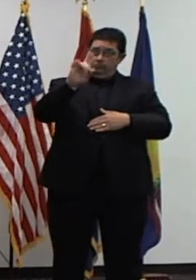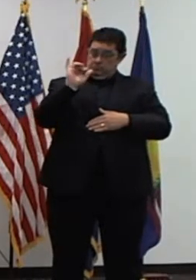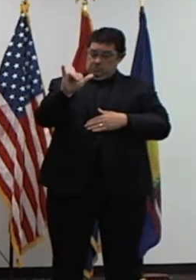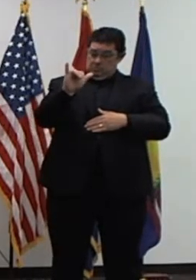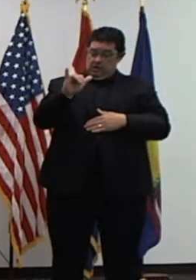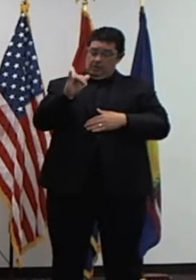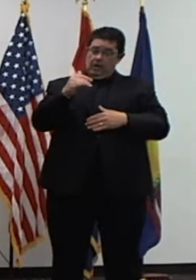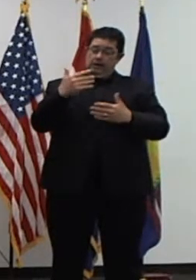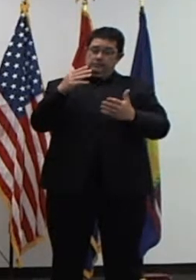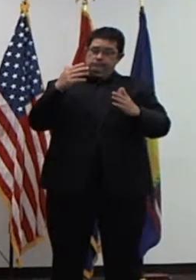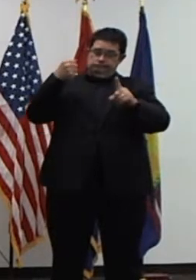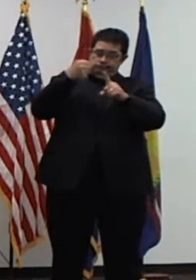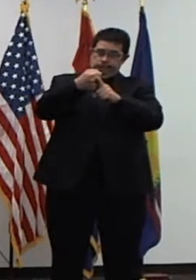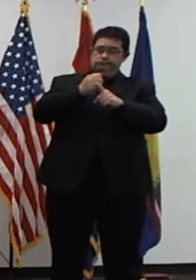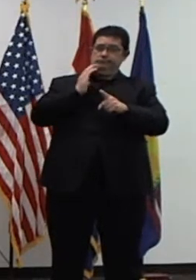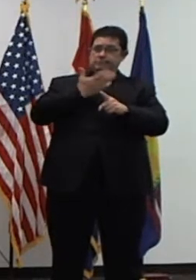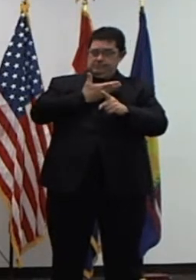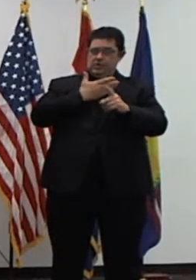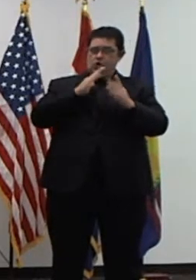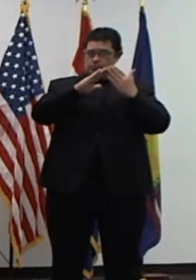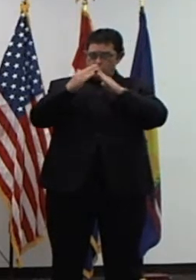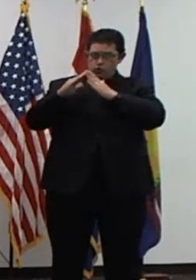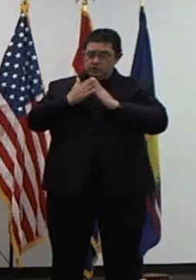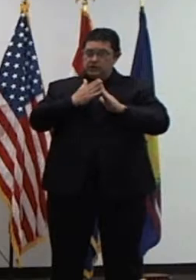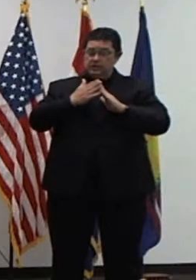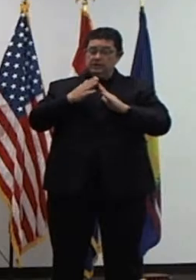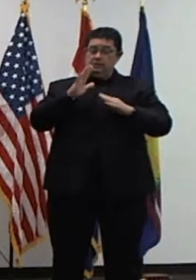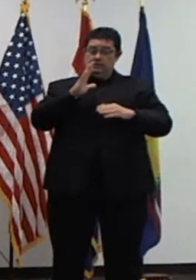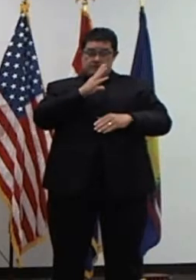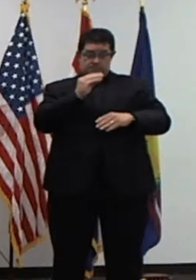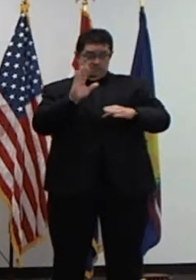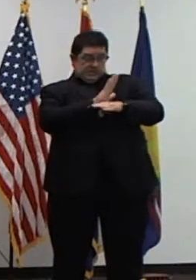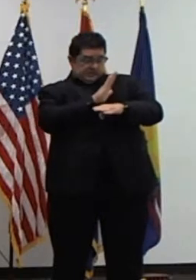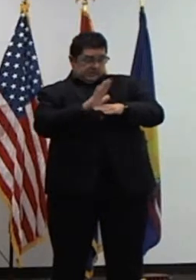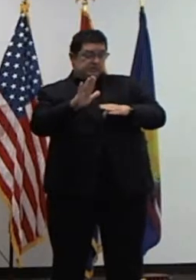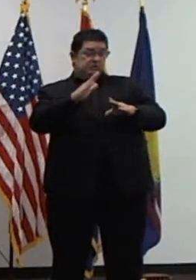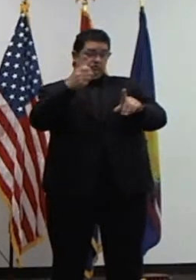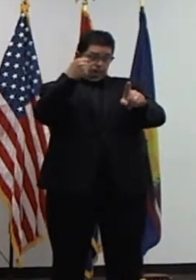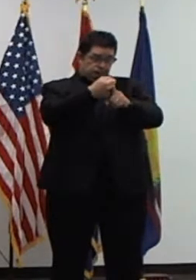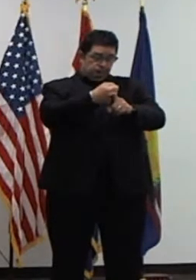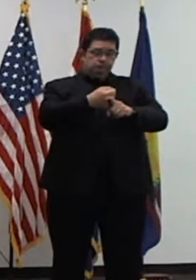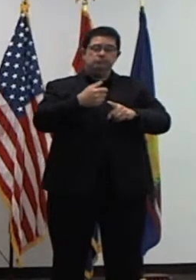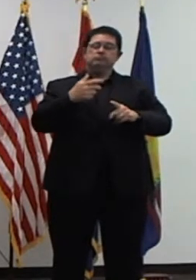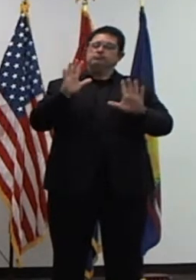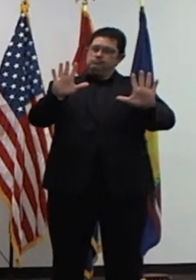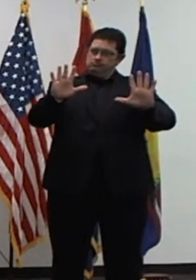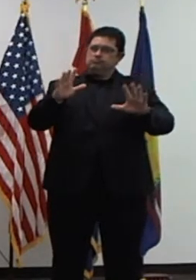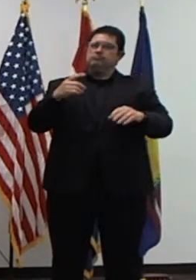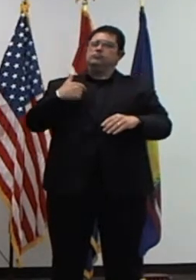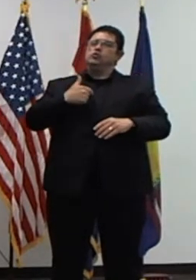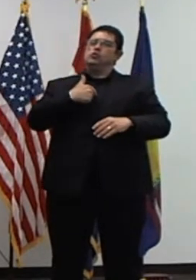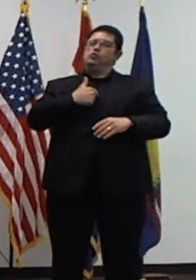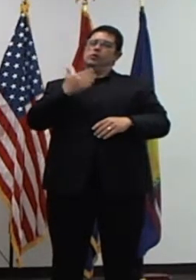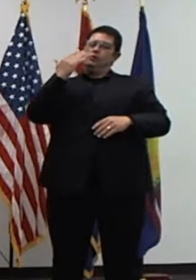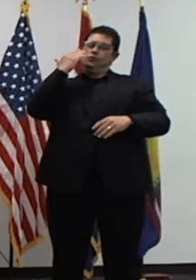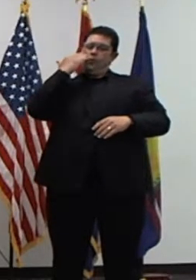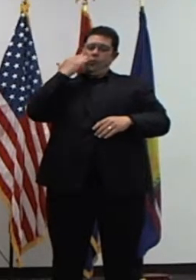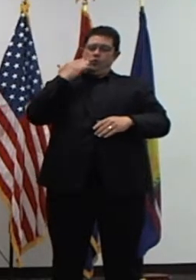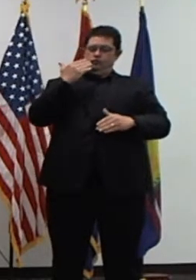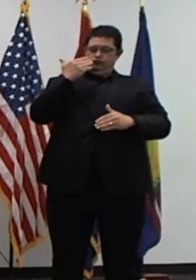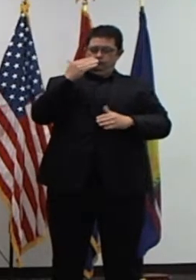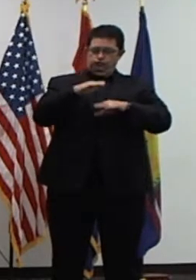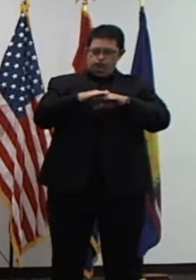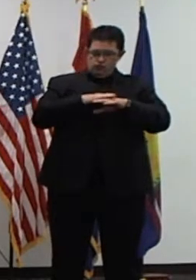at a price for our businesses, and that's why we have moved forward with a slow and cautious and deliberate process to